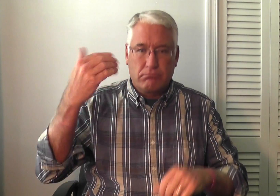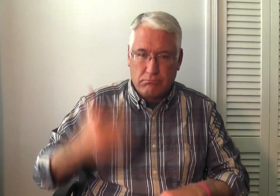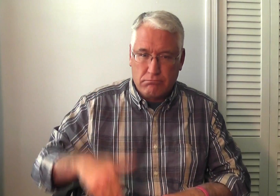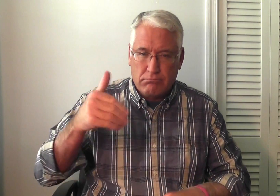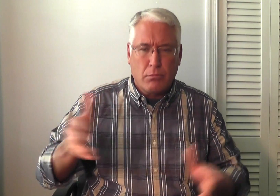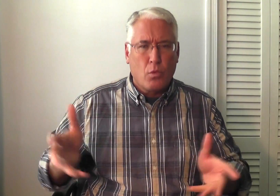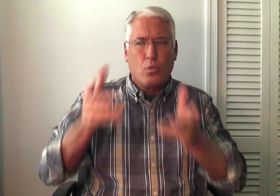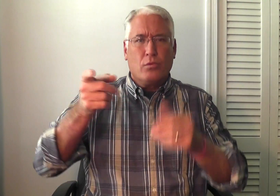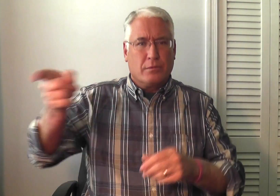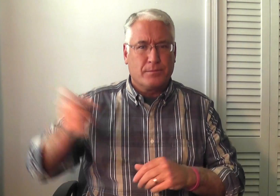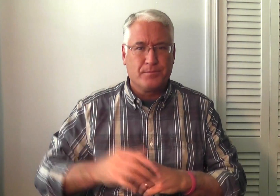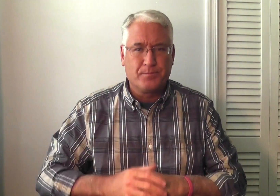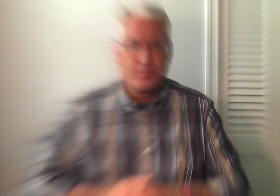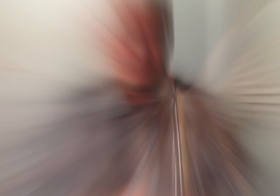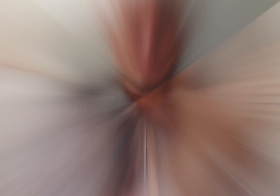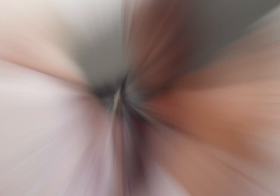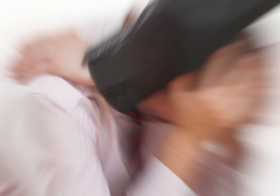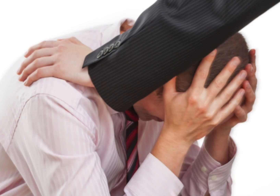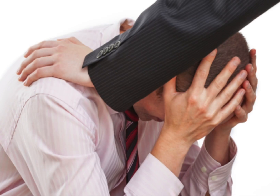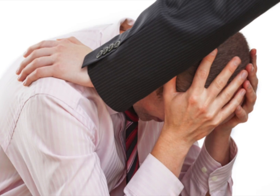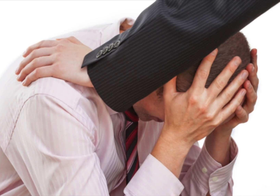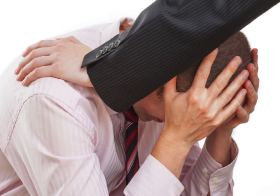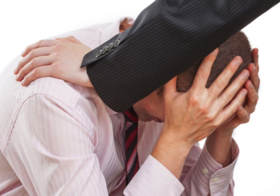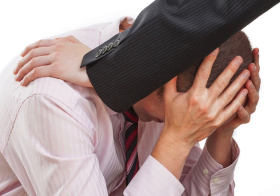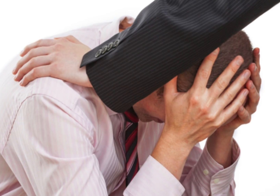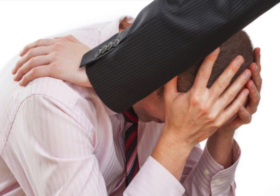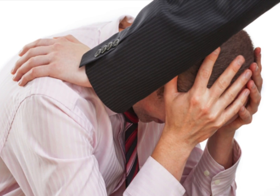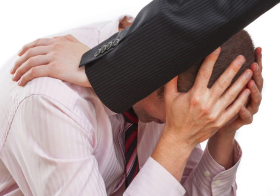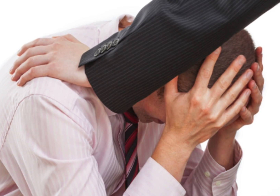That can really encourage them.